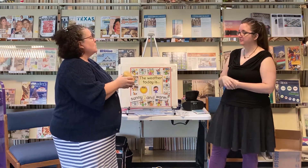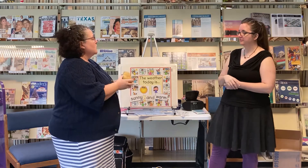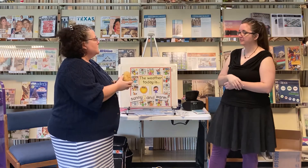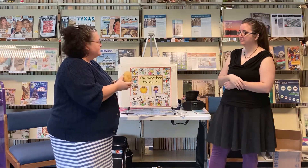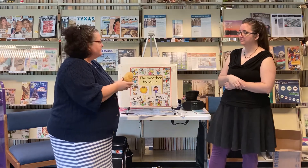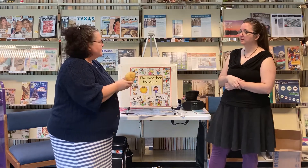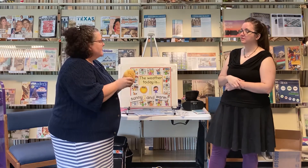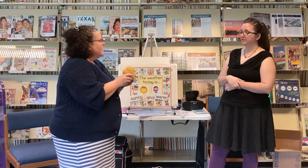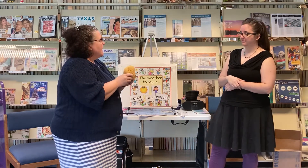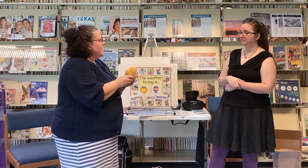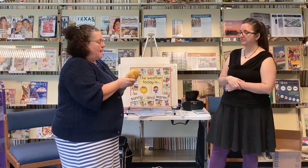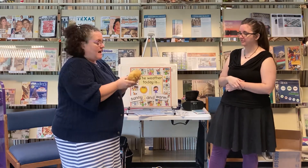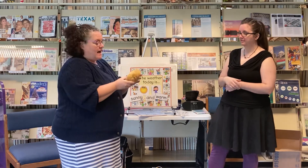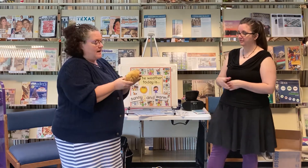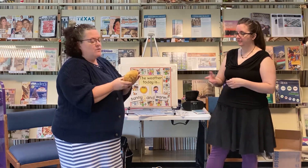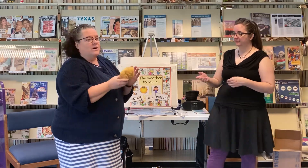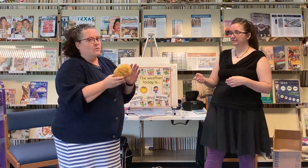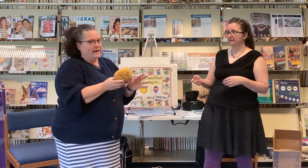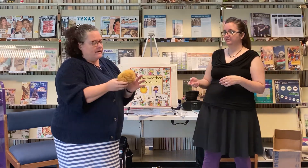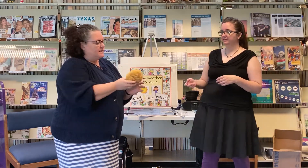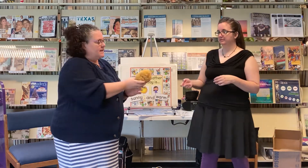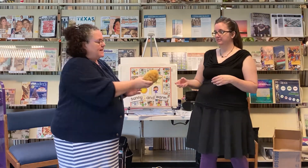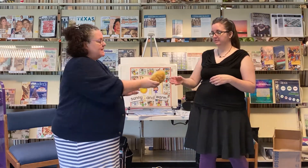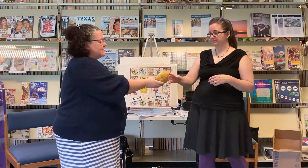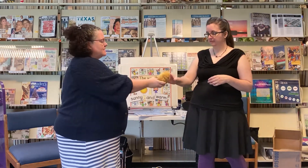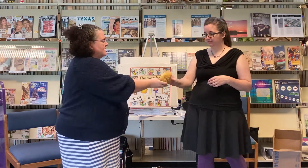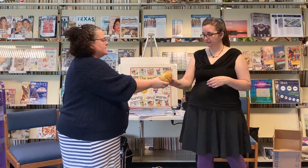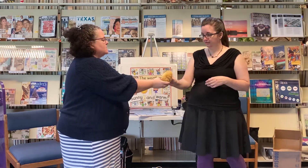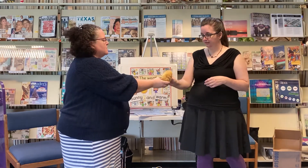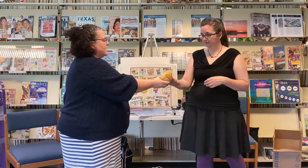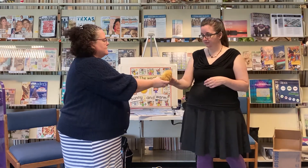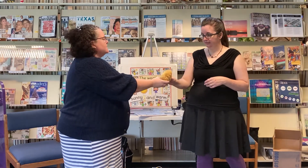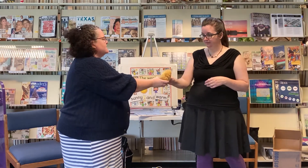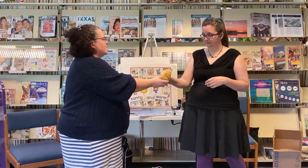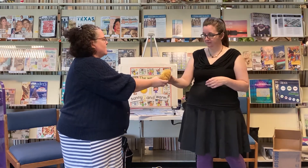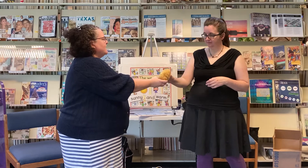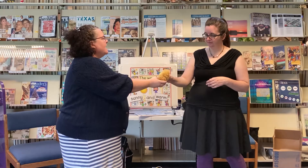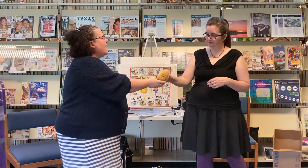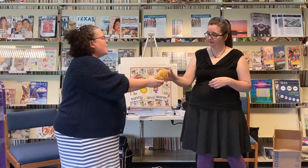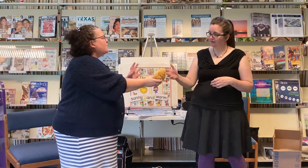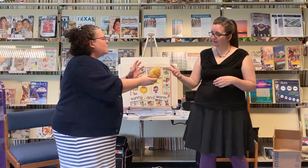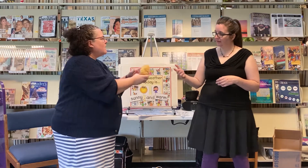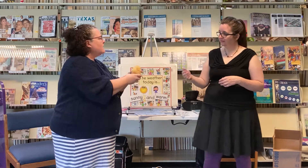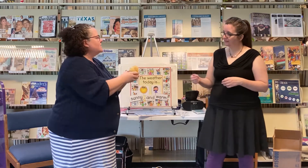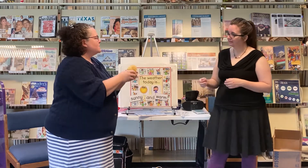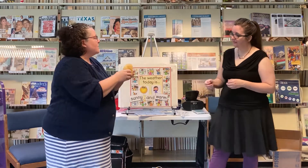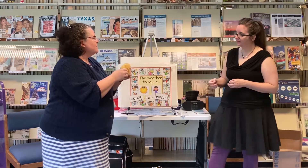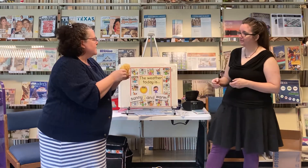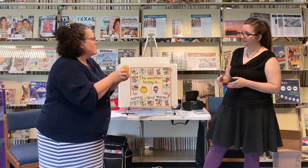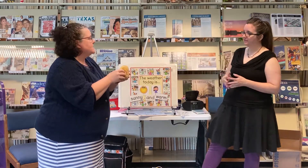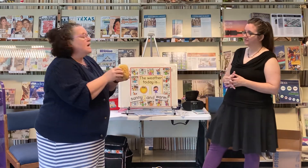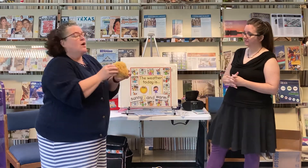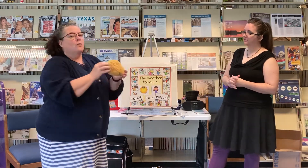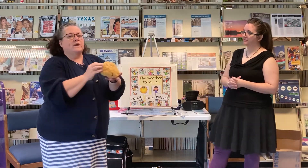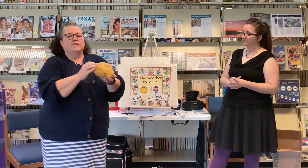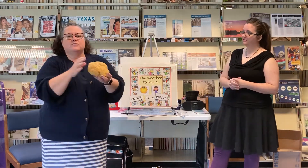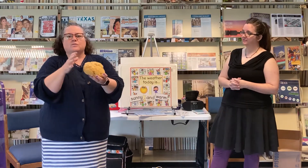wool. Okay. I don't want to wear it. It is. It's also wet. Oh, wow. Sorry. I put water on it so it'll be moist. Okay.